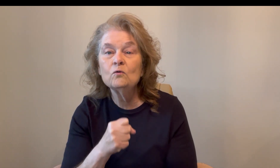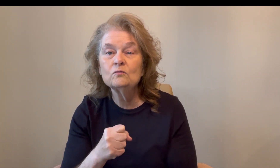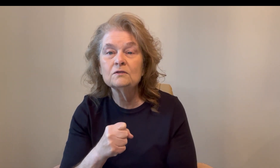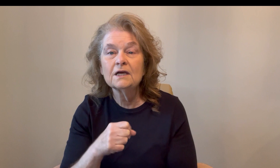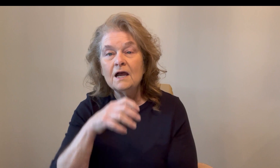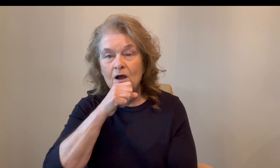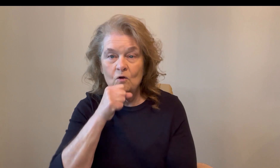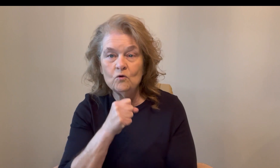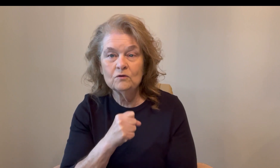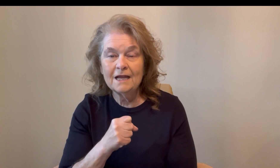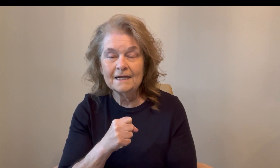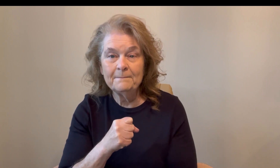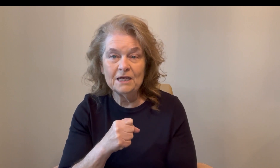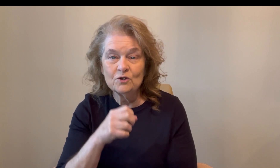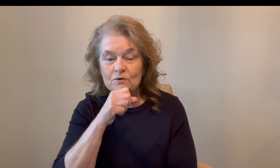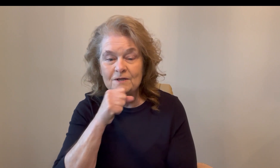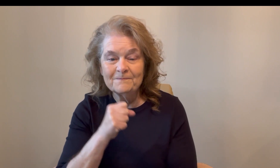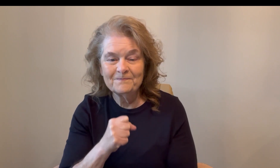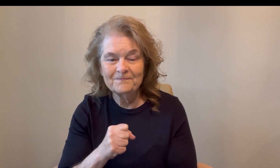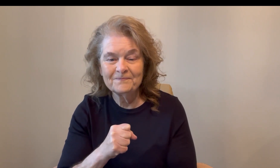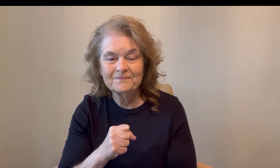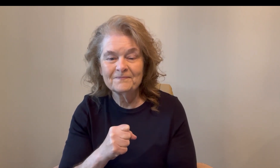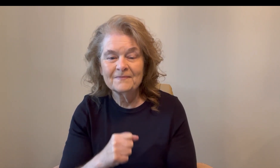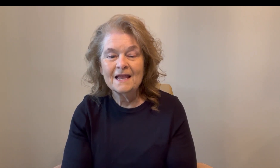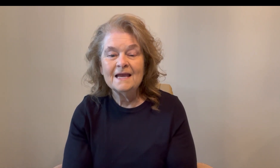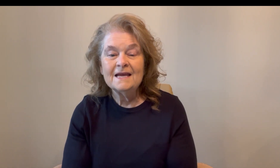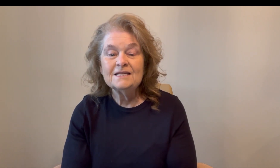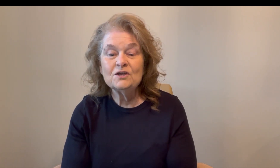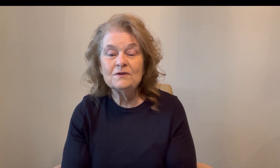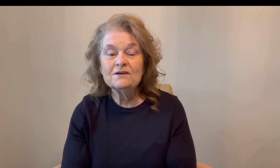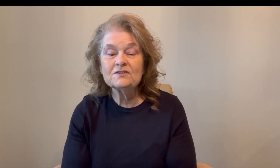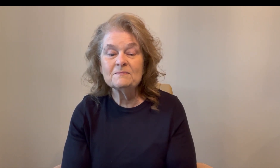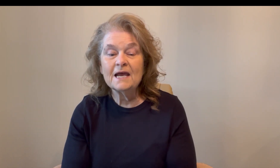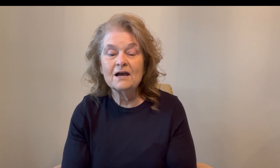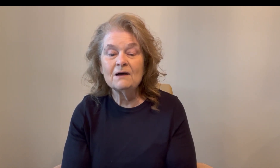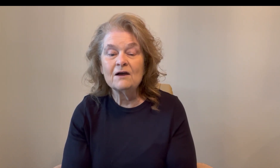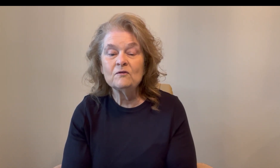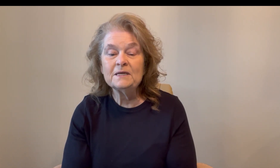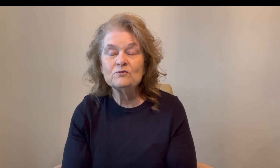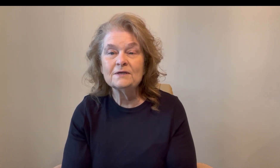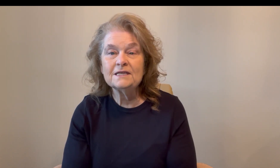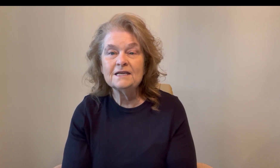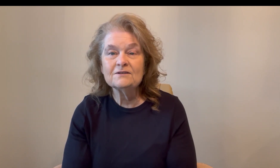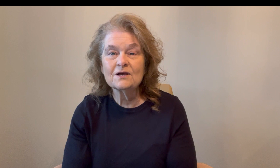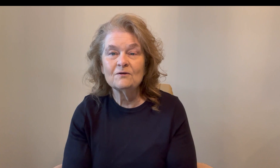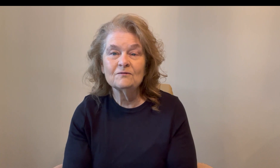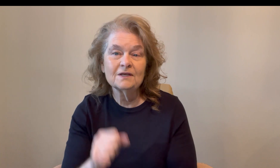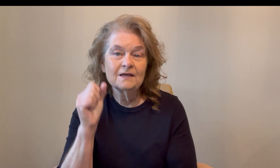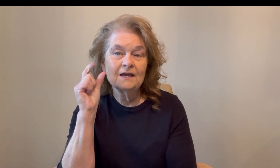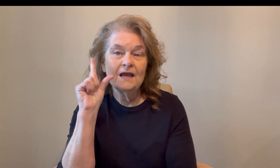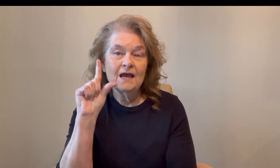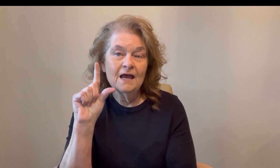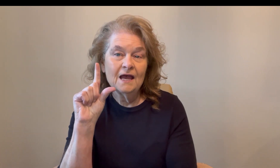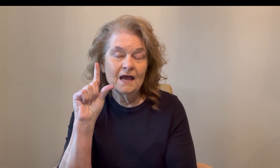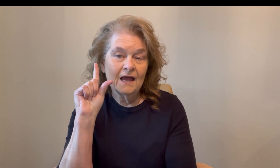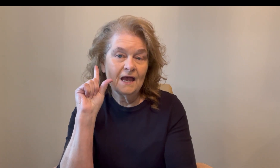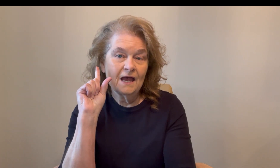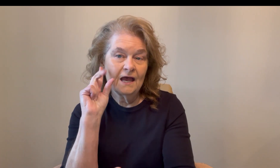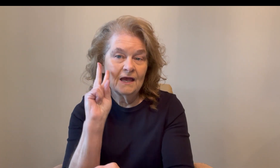old. Old like a beard. 2 years from now, I will be 20 years old.